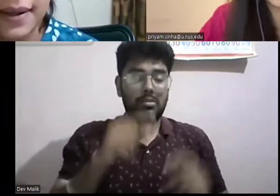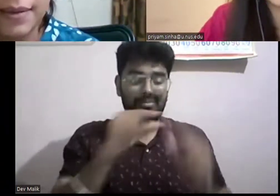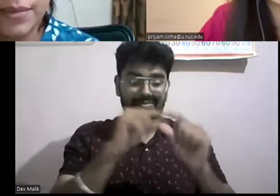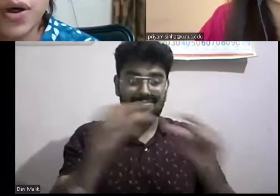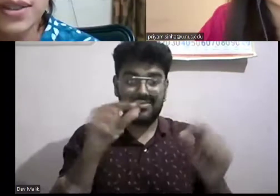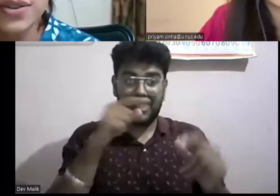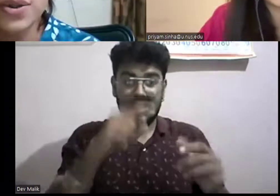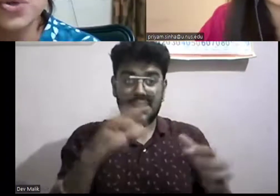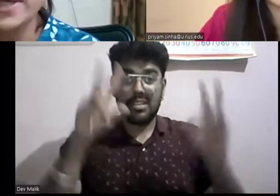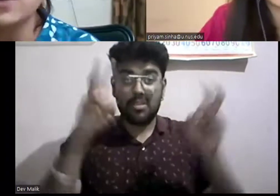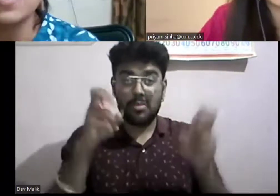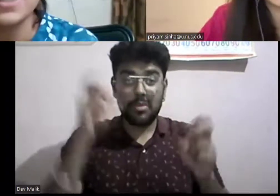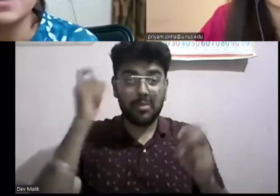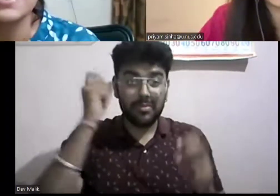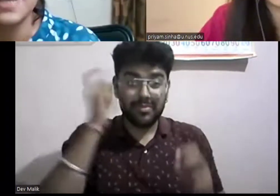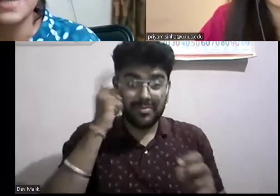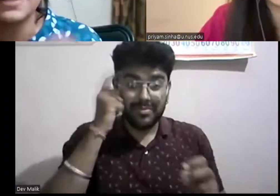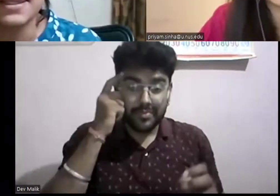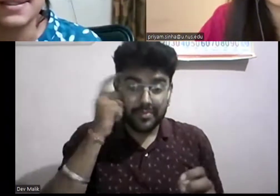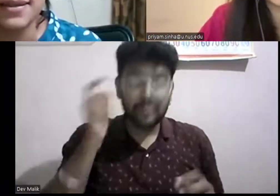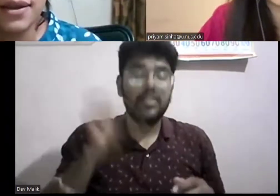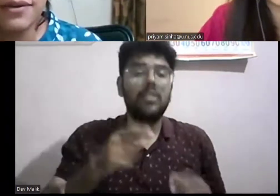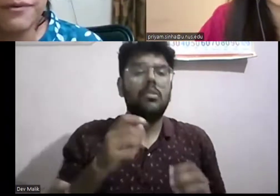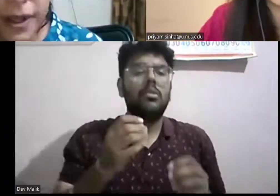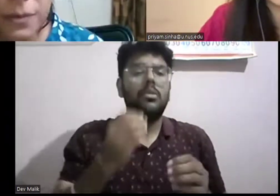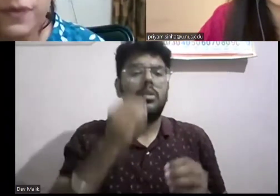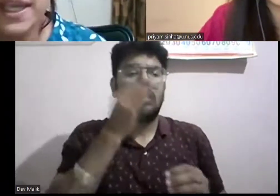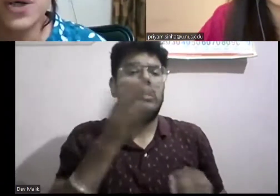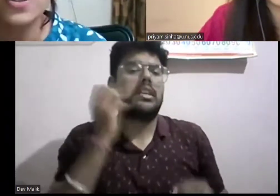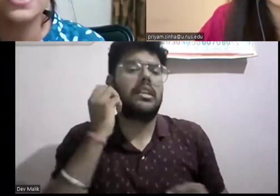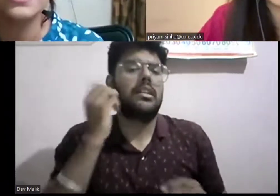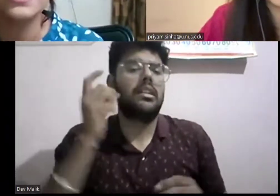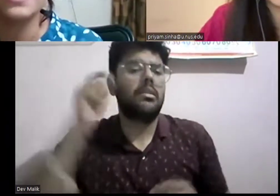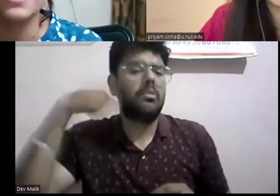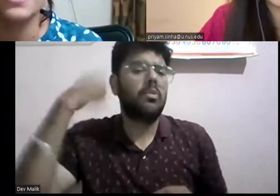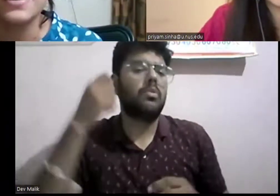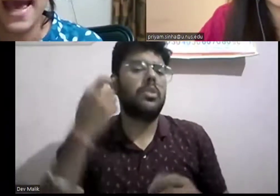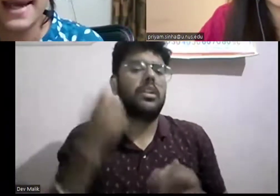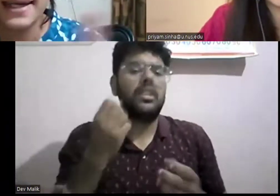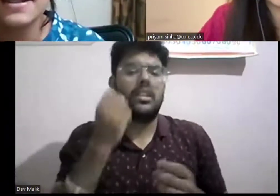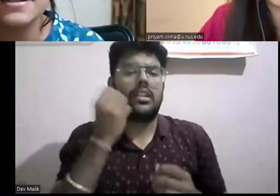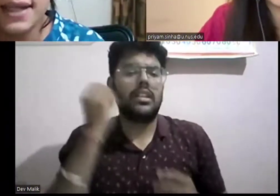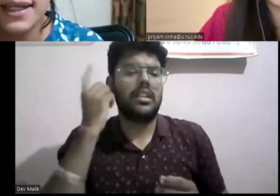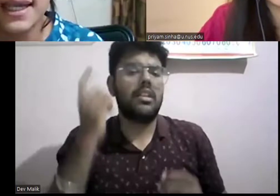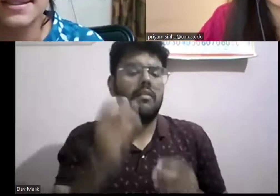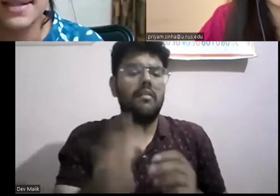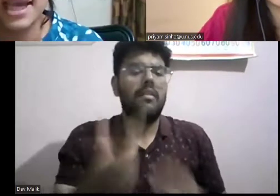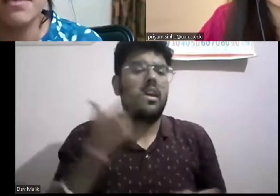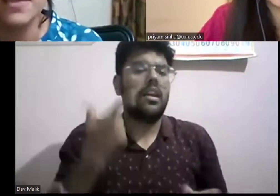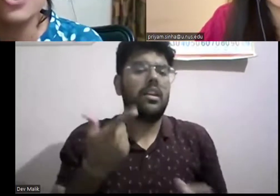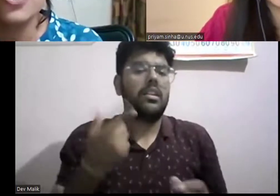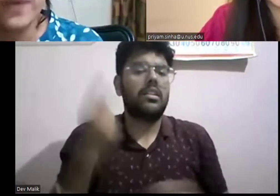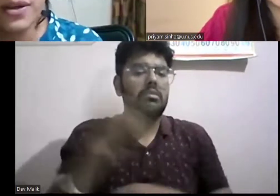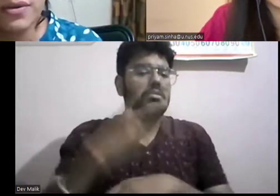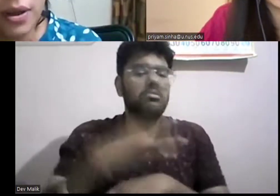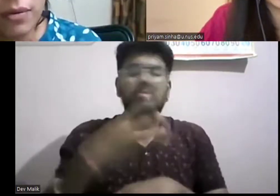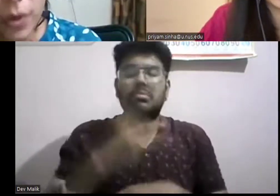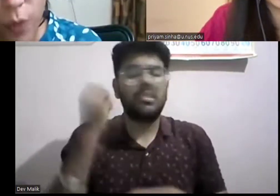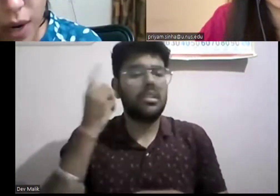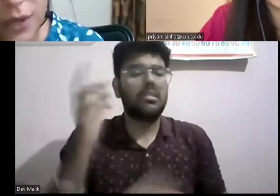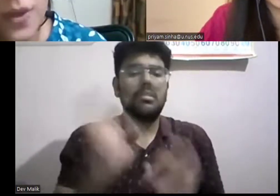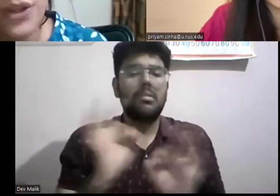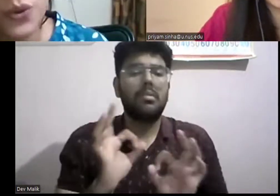lines, because, you know, you cannot understand these films, we cannot understand these characters in a day's time. So